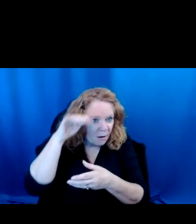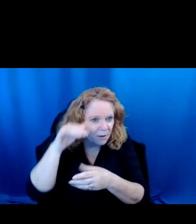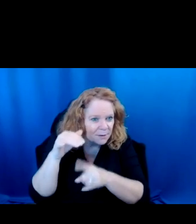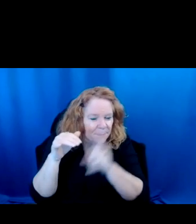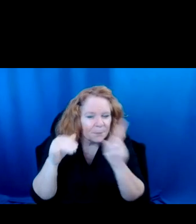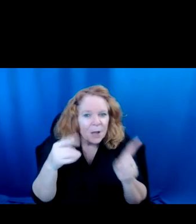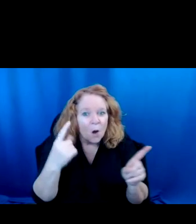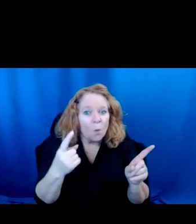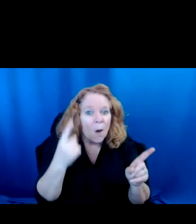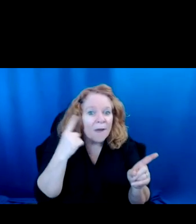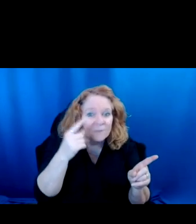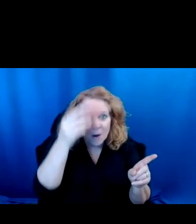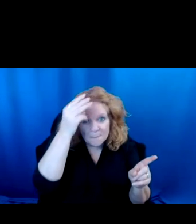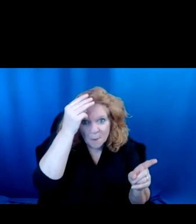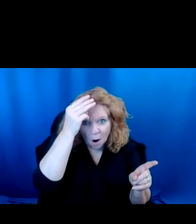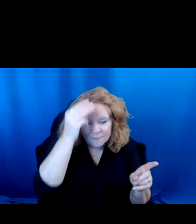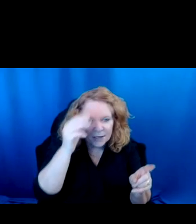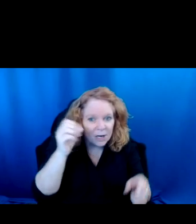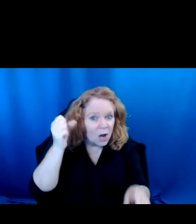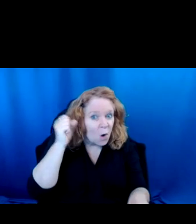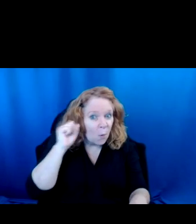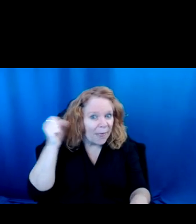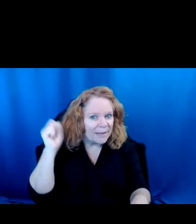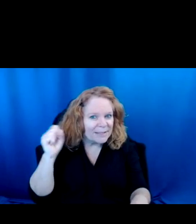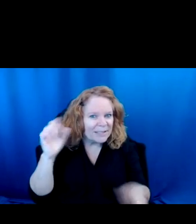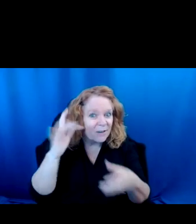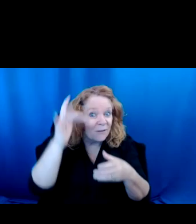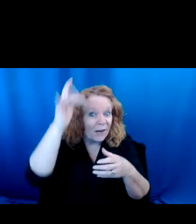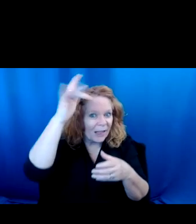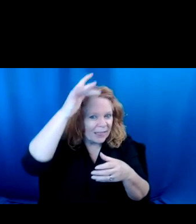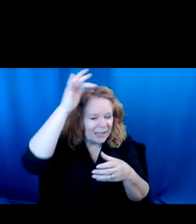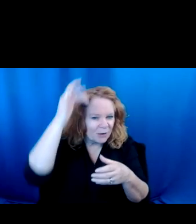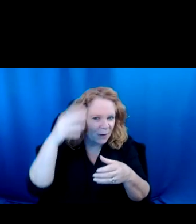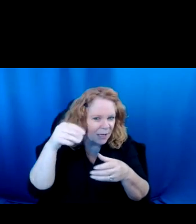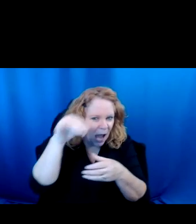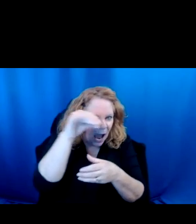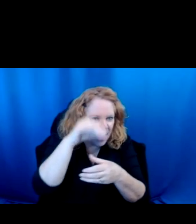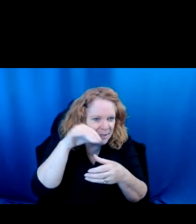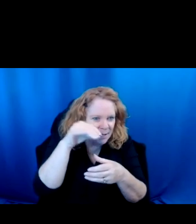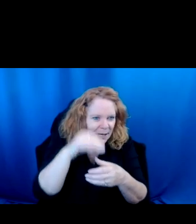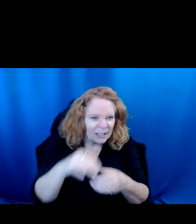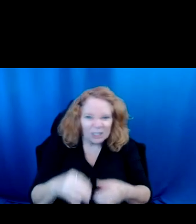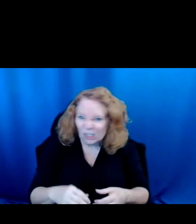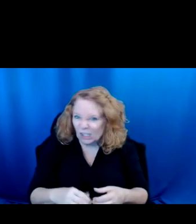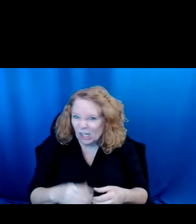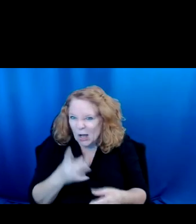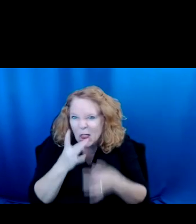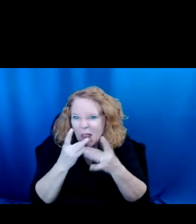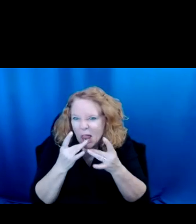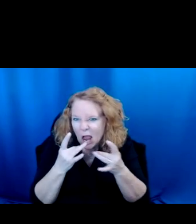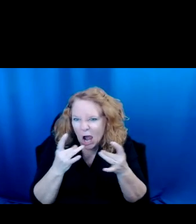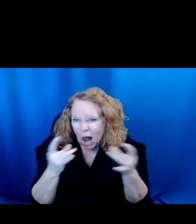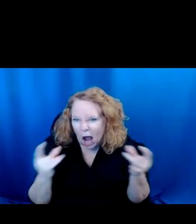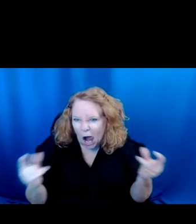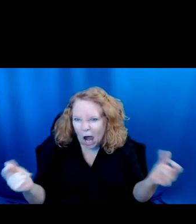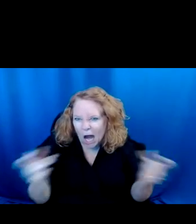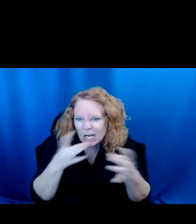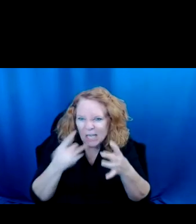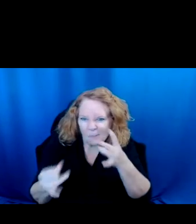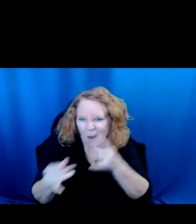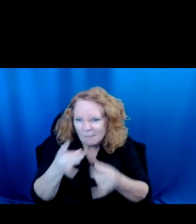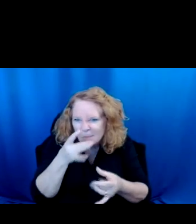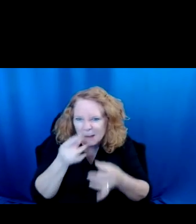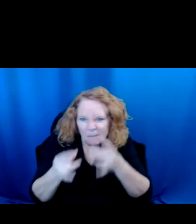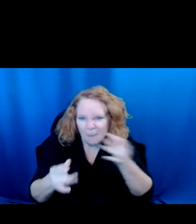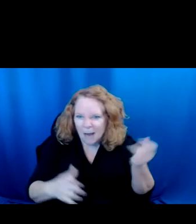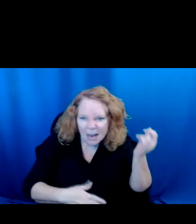for Marvin with silver glittery icing." "Oh, yellow," said Marvin. "Yummy, yummy, yum in